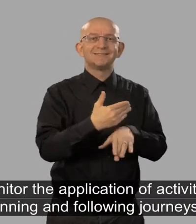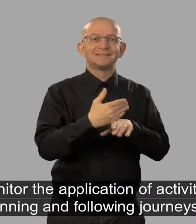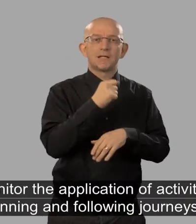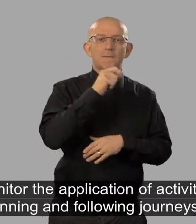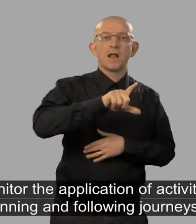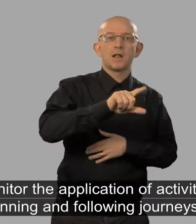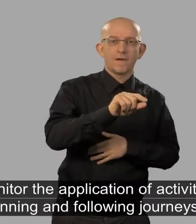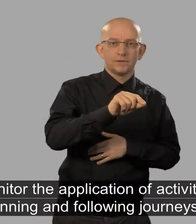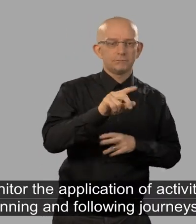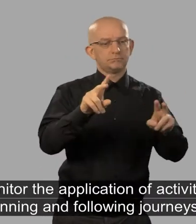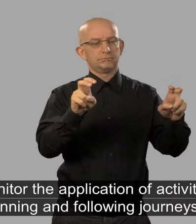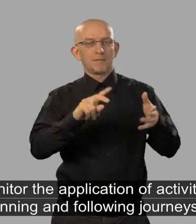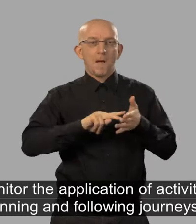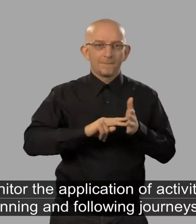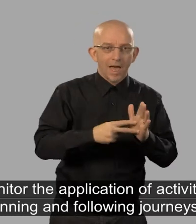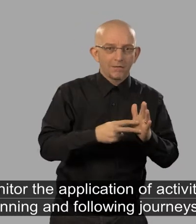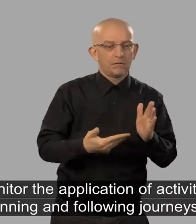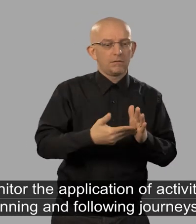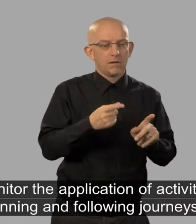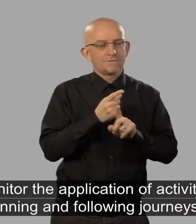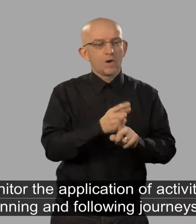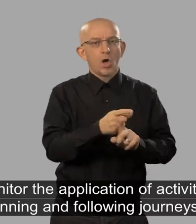Activity 11, Planning and Following Journeys,